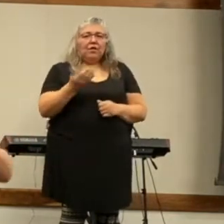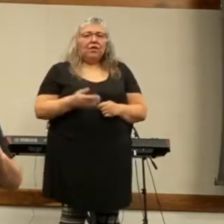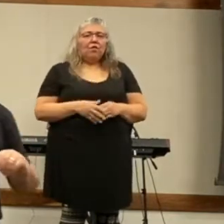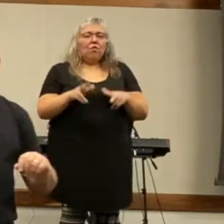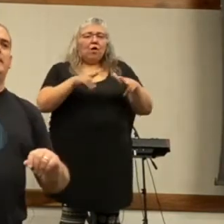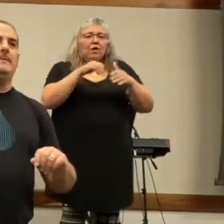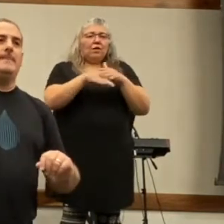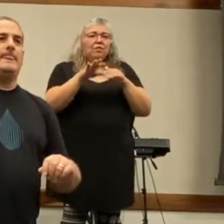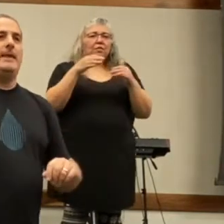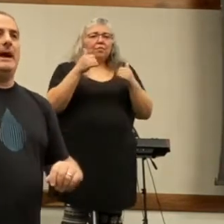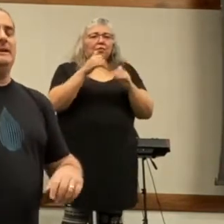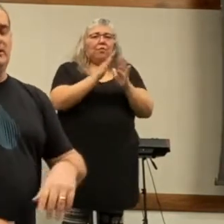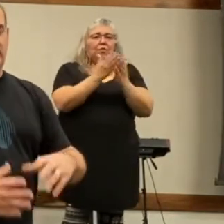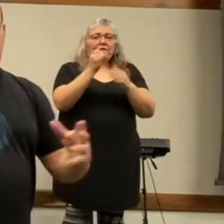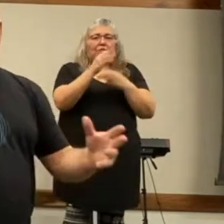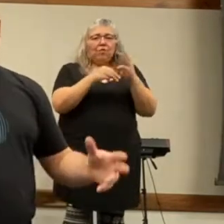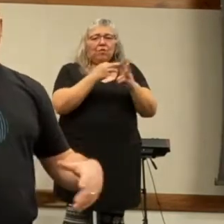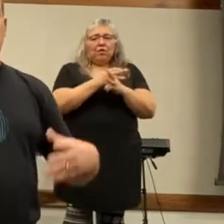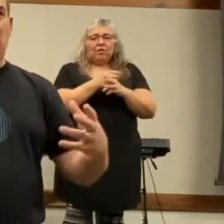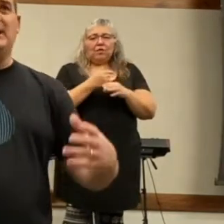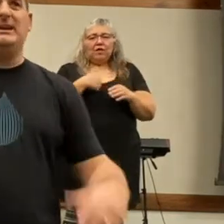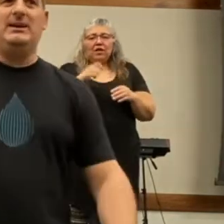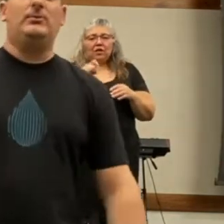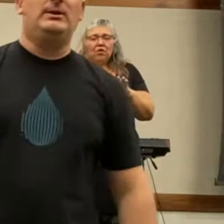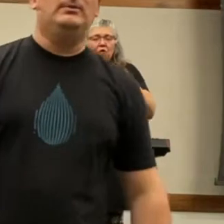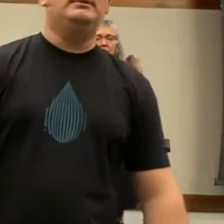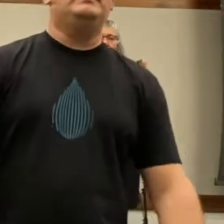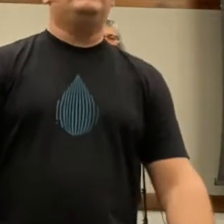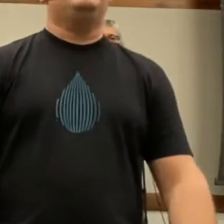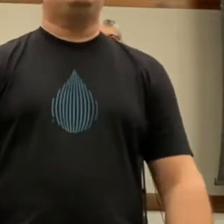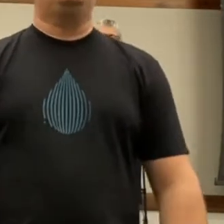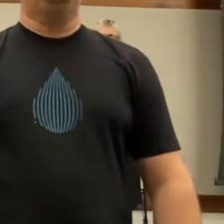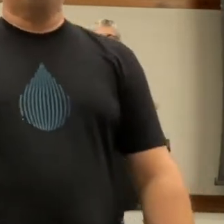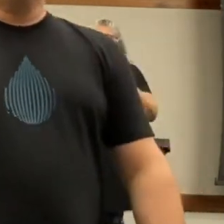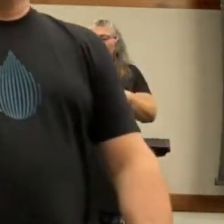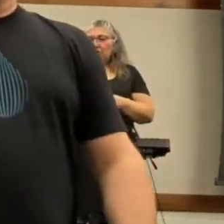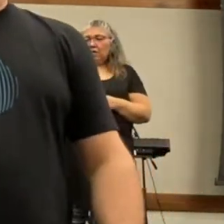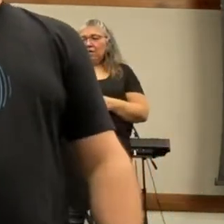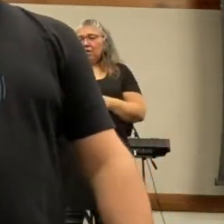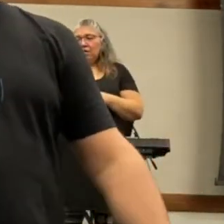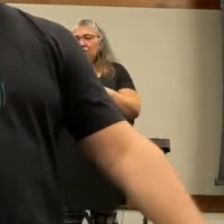world. I need to open up his playbook. I need to get real with him.